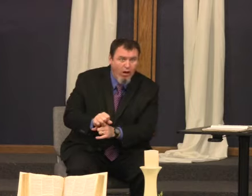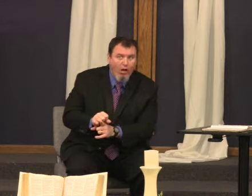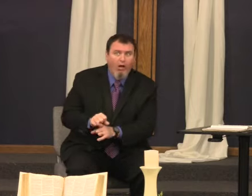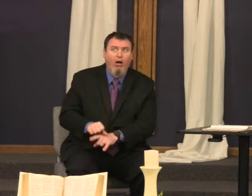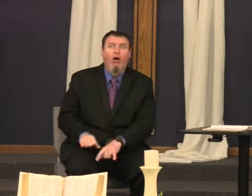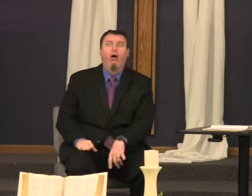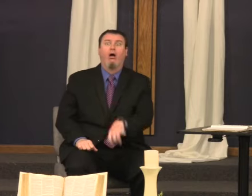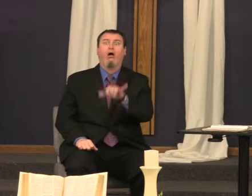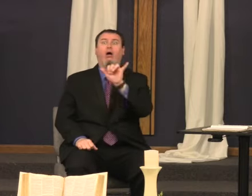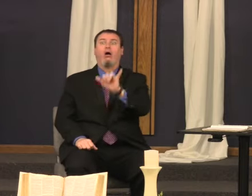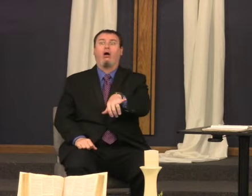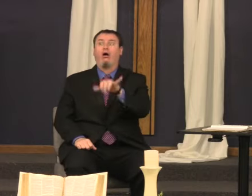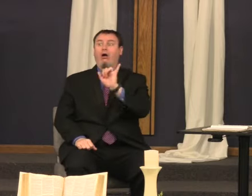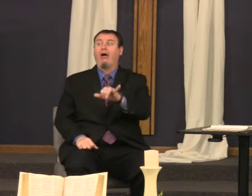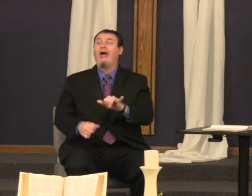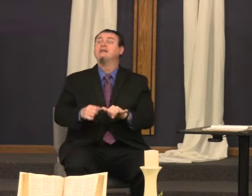They're catching on. Oh,